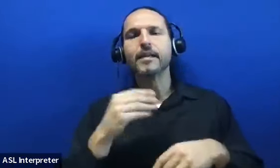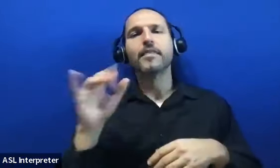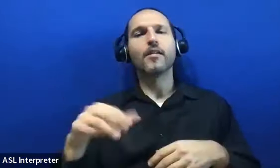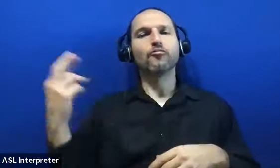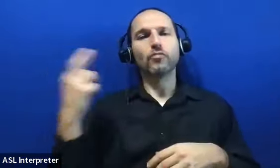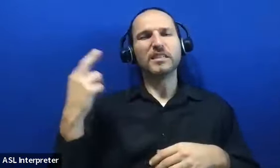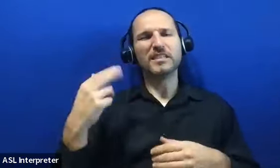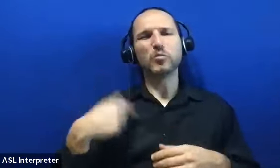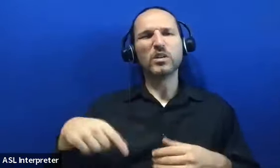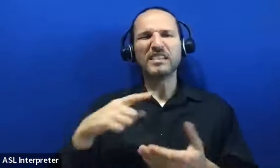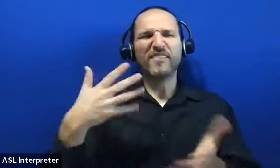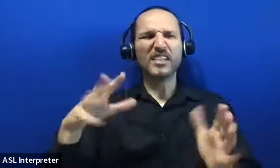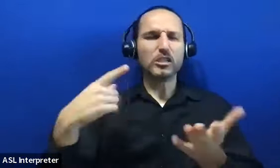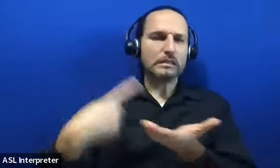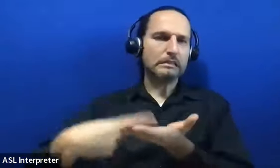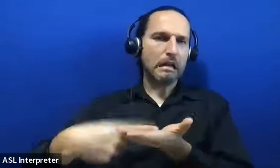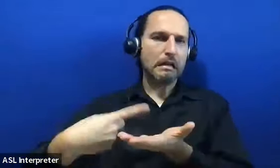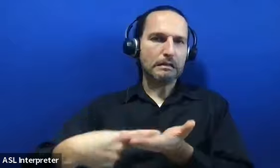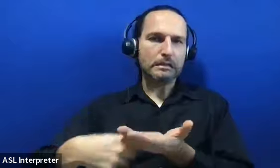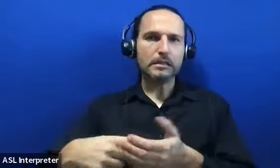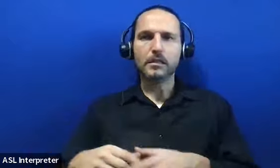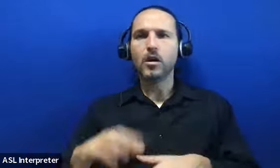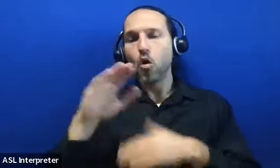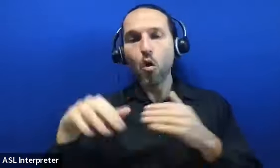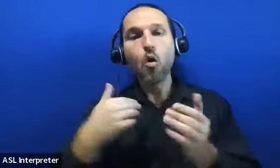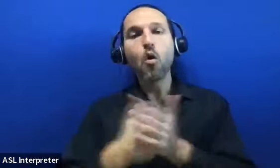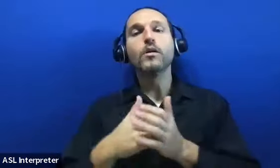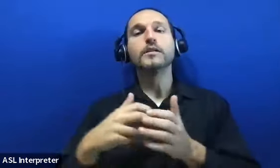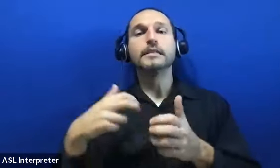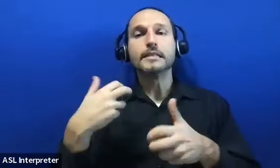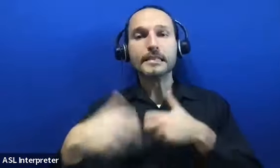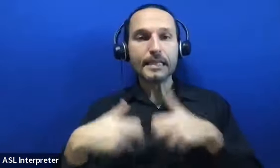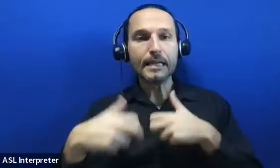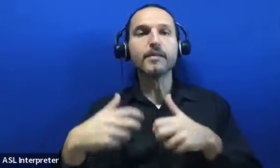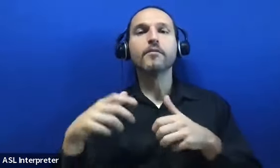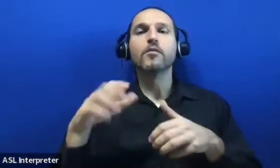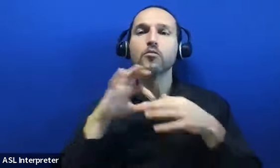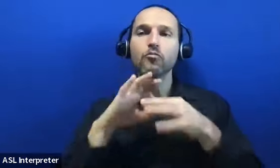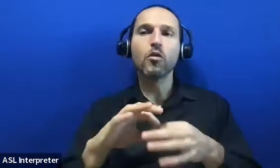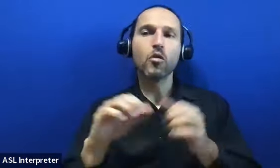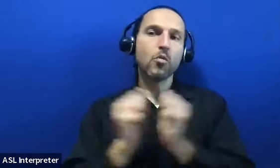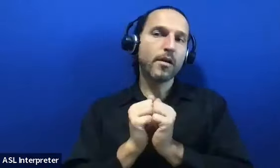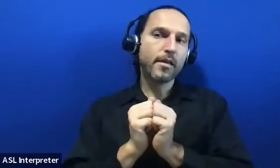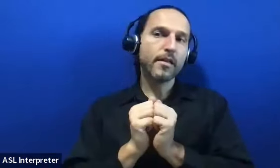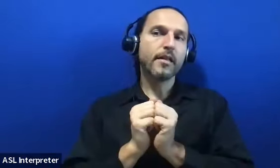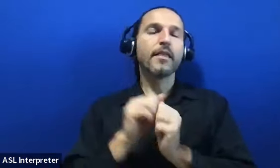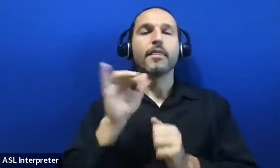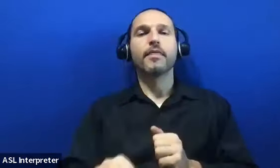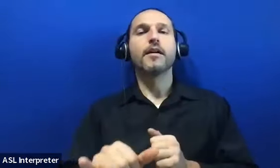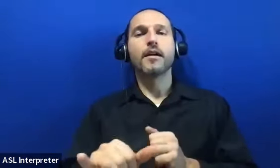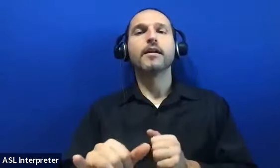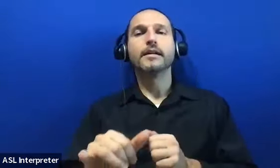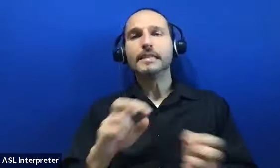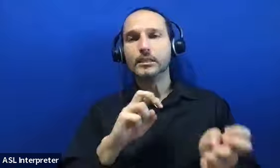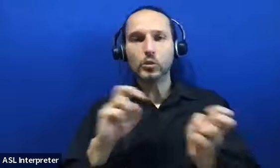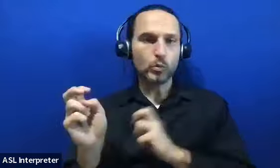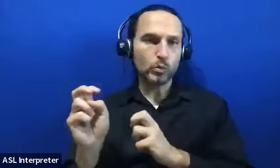reasons we have discussed, right? All of the difficulties that may be part of these swelling